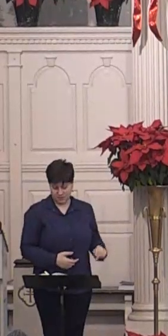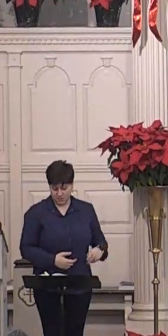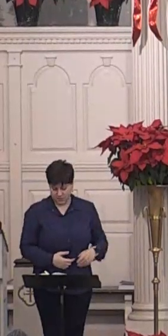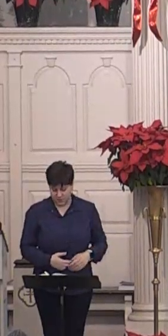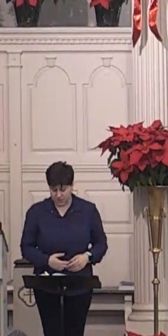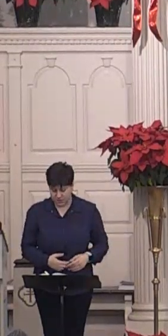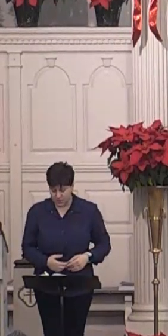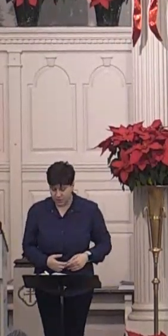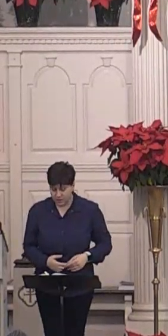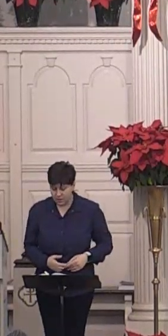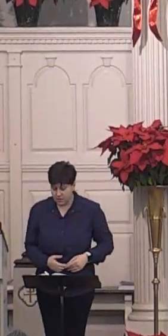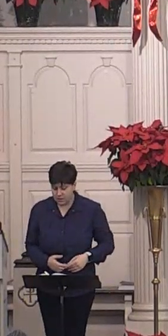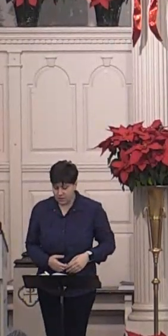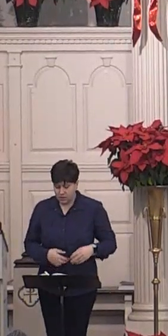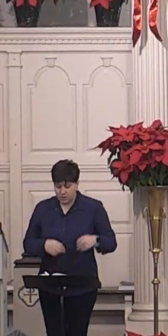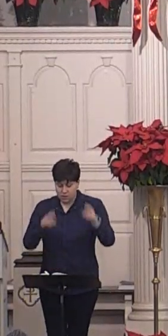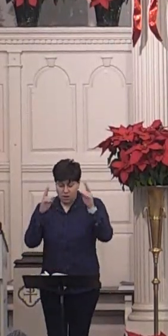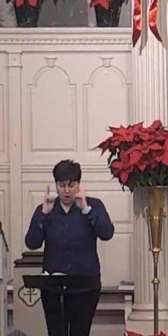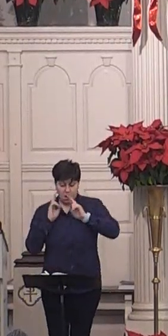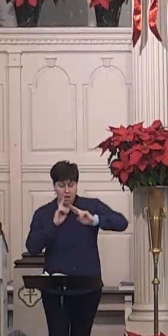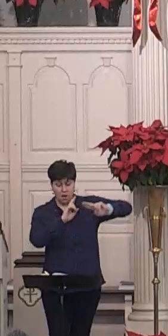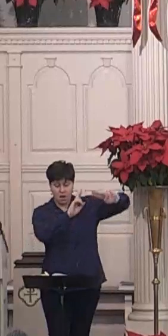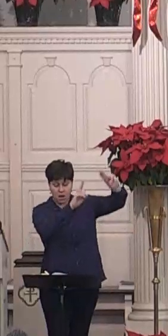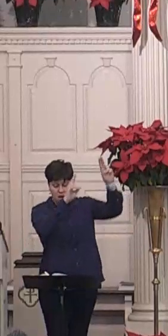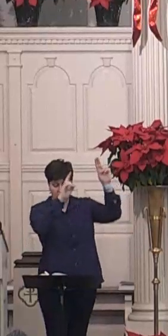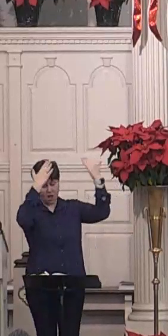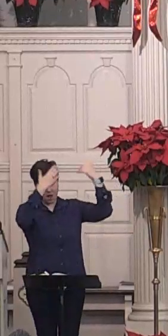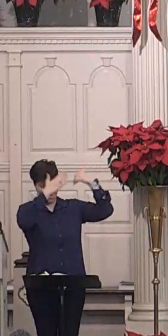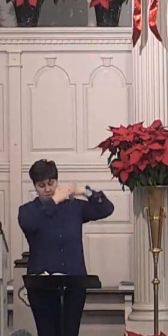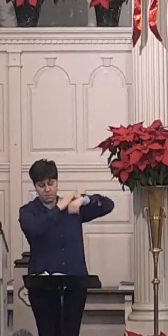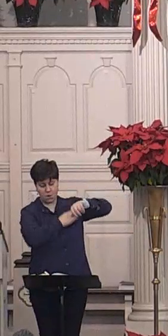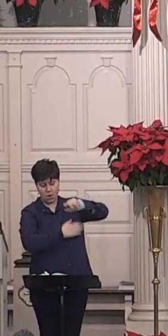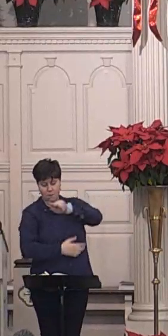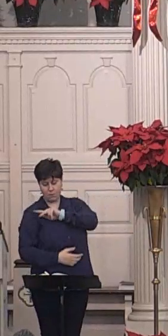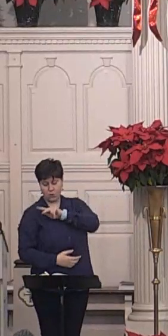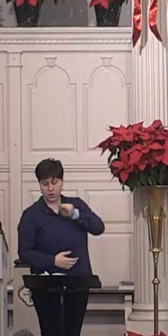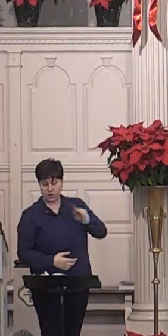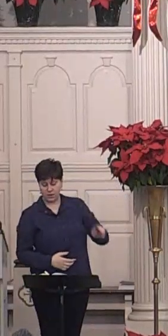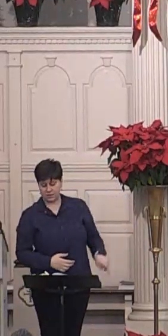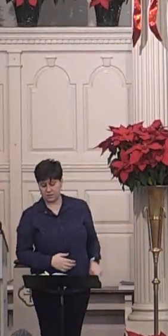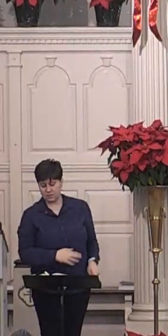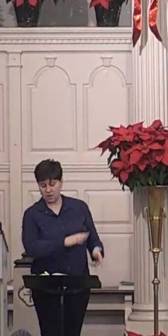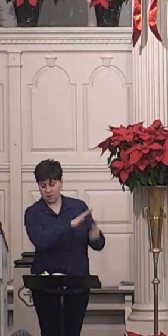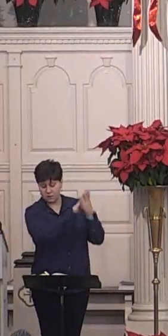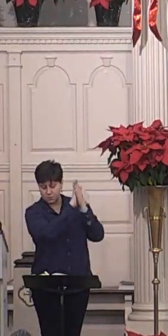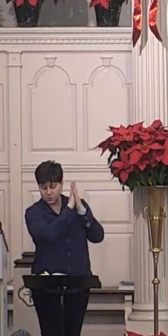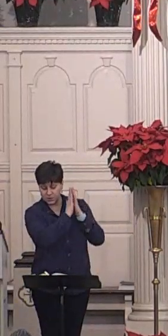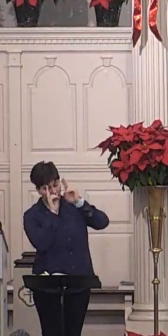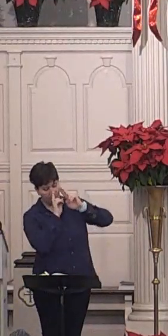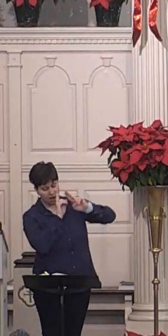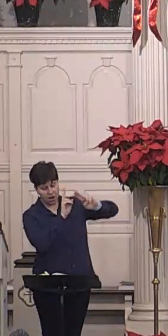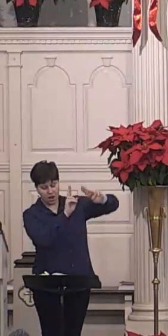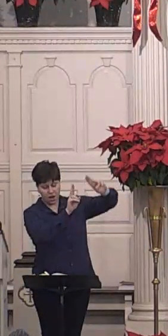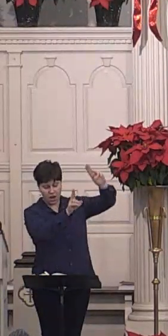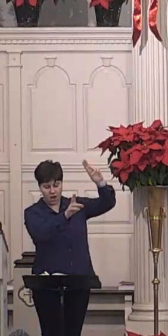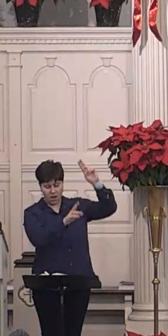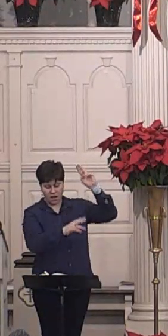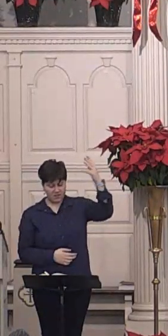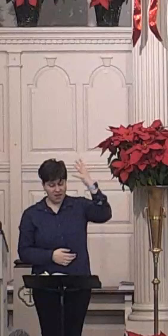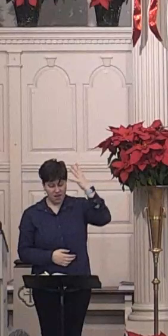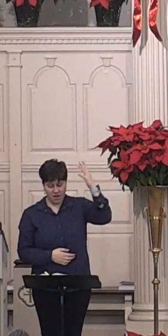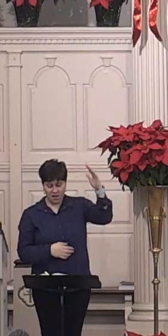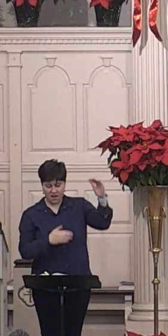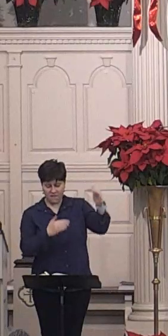King. Hail the heaven-born Prince of Peace, hail the Son